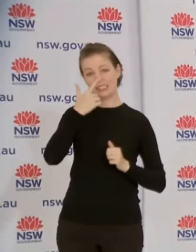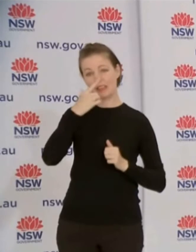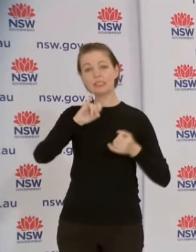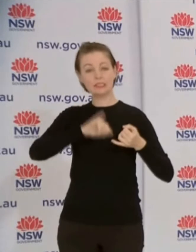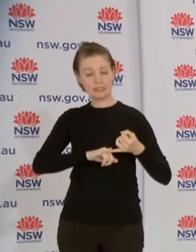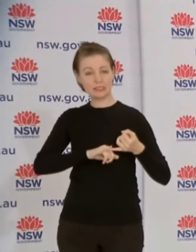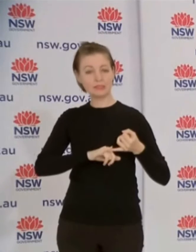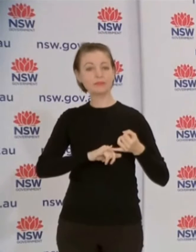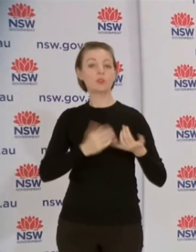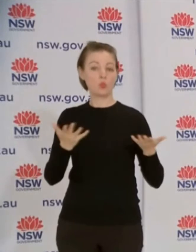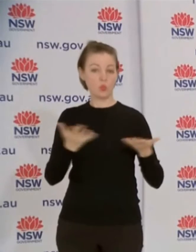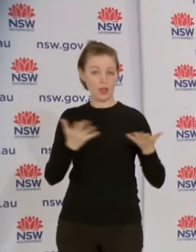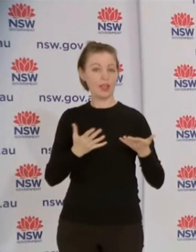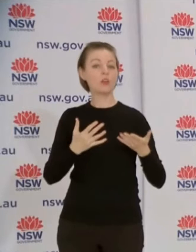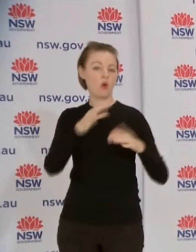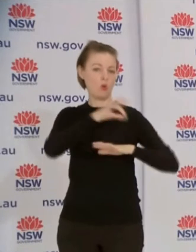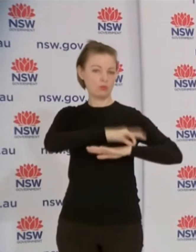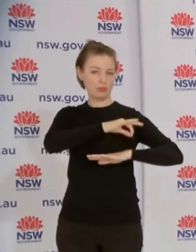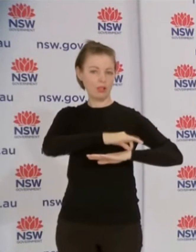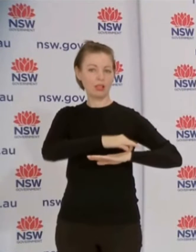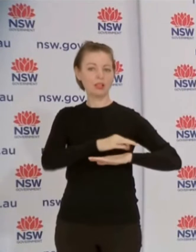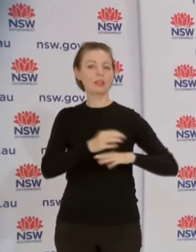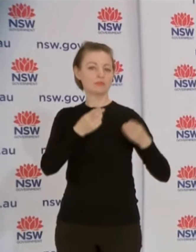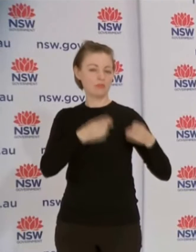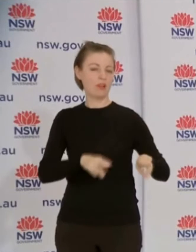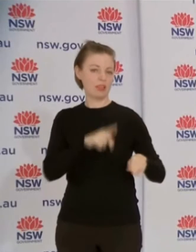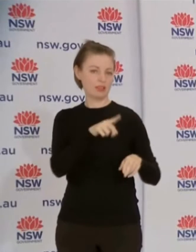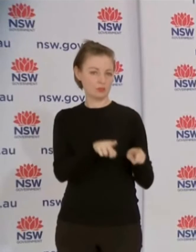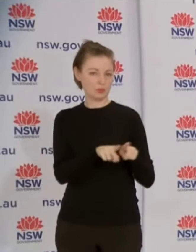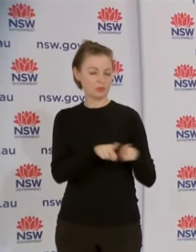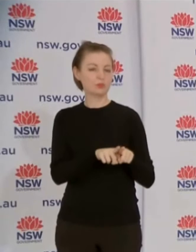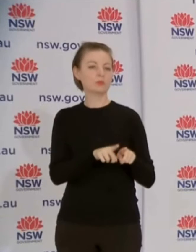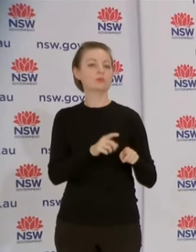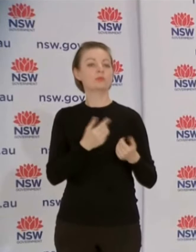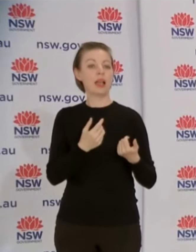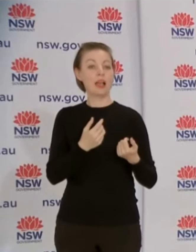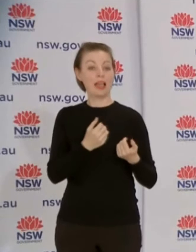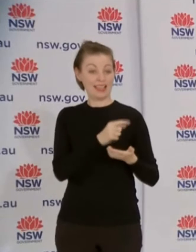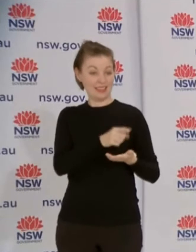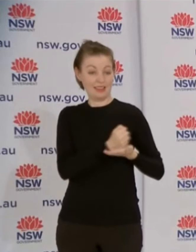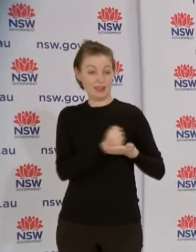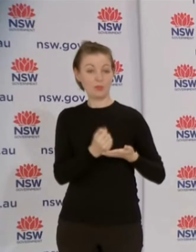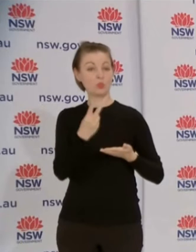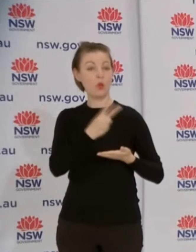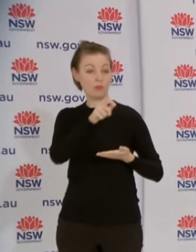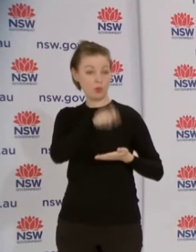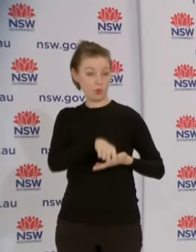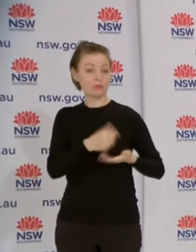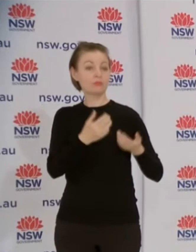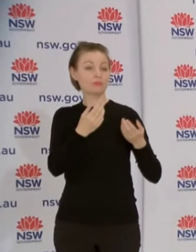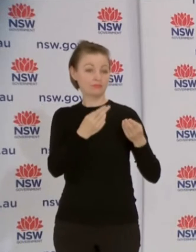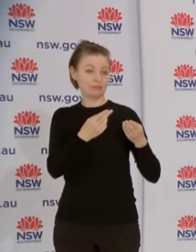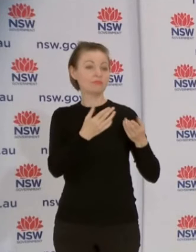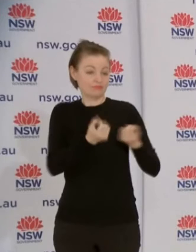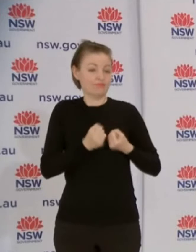at the hospital and is the 12th death linked to this outbreak. He had received both doses of a vaccination. He did